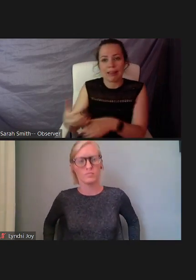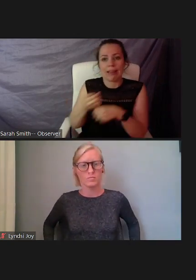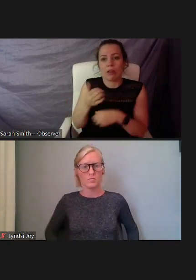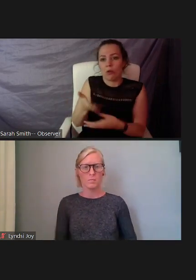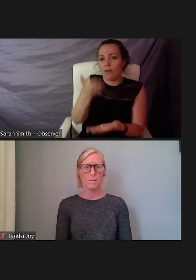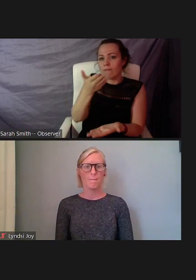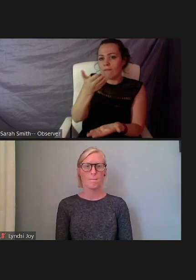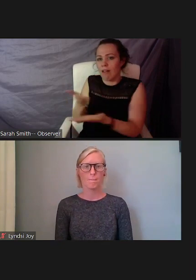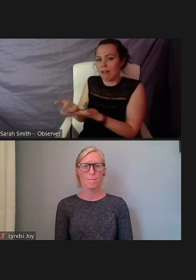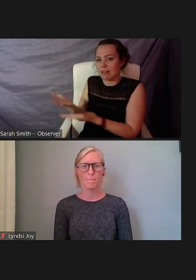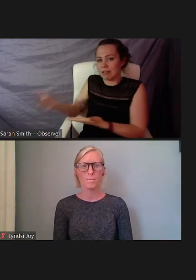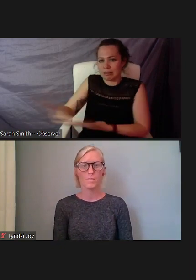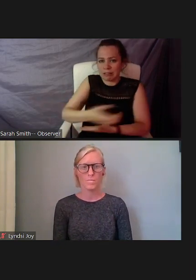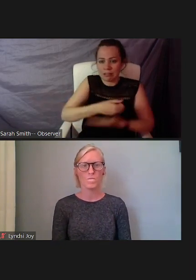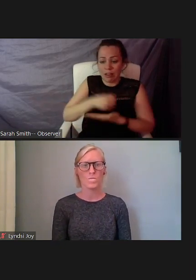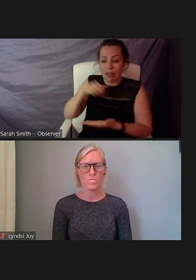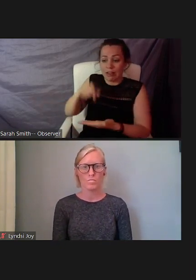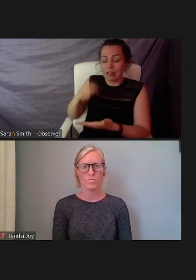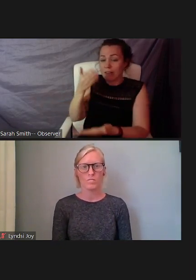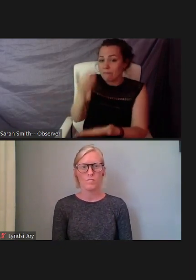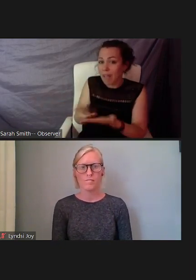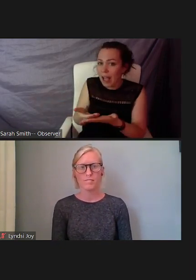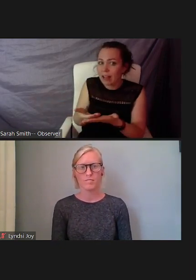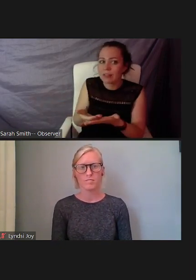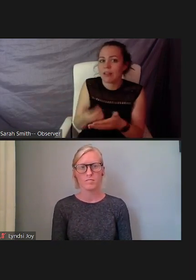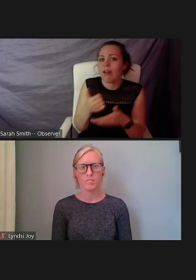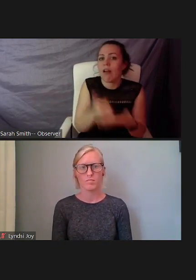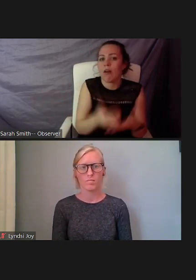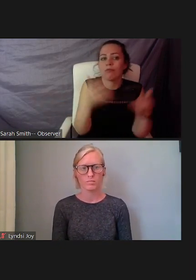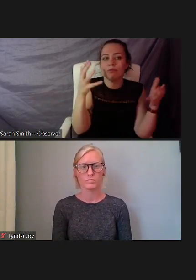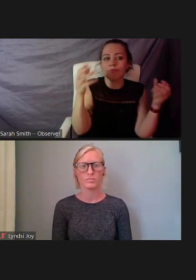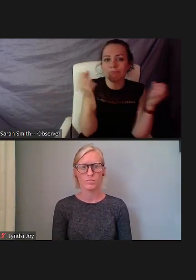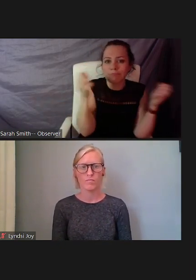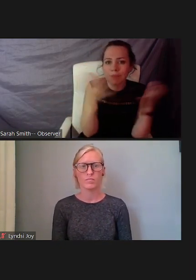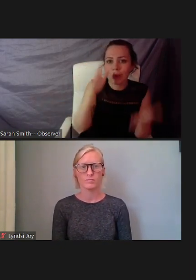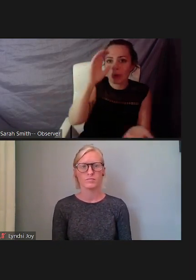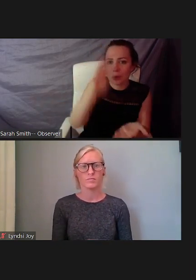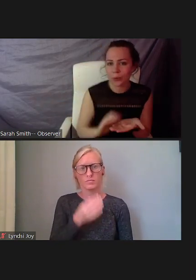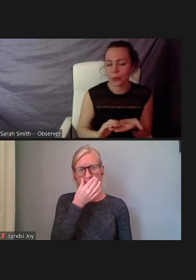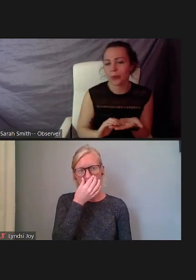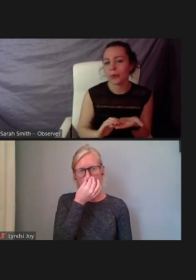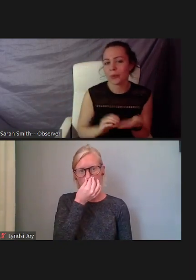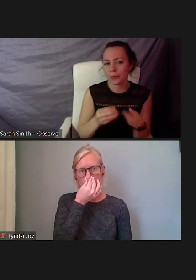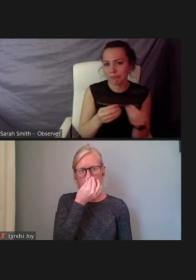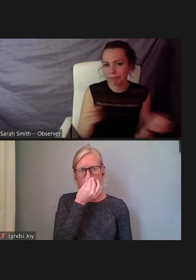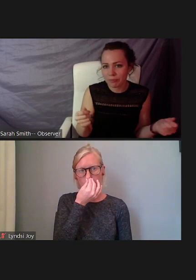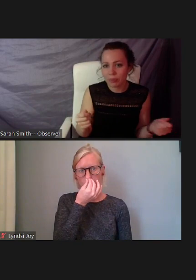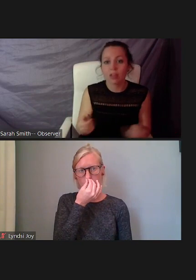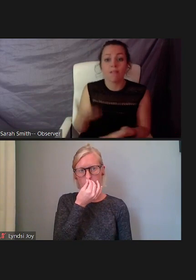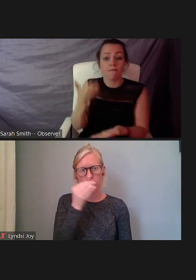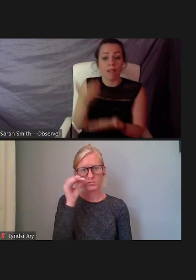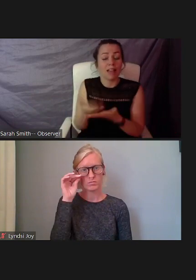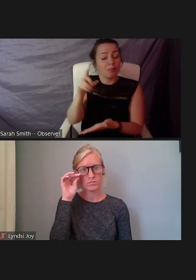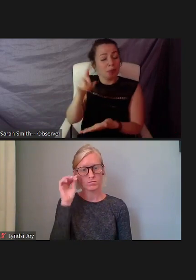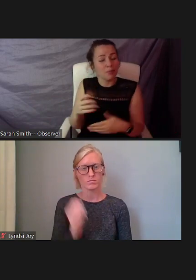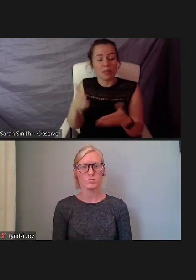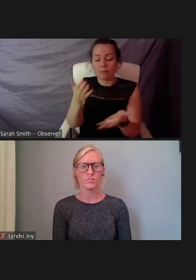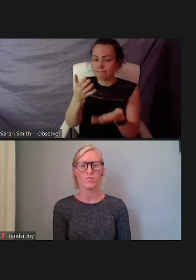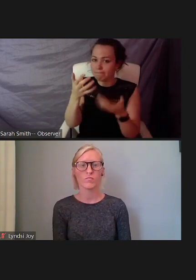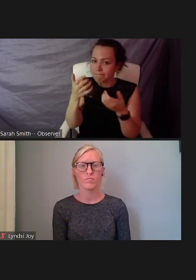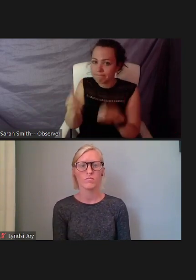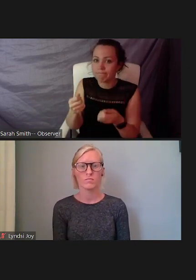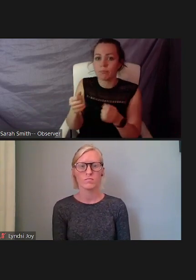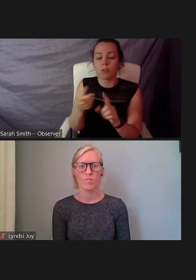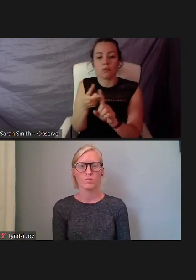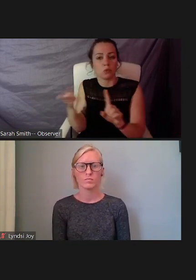facts can be obtained from credible sources or trusted scientific sources, for example, WHO or